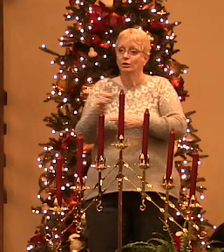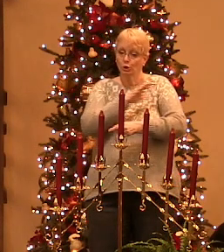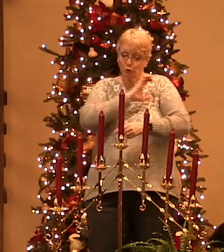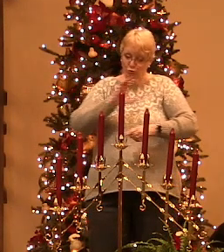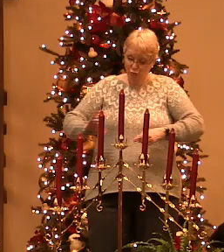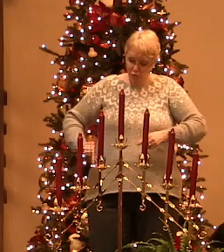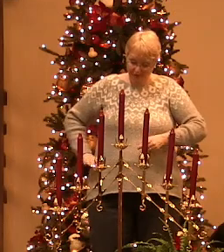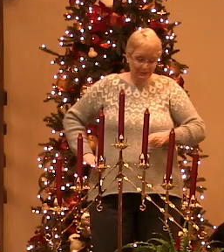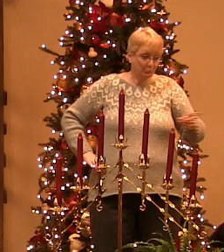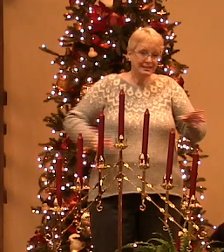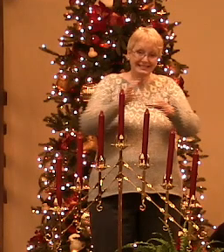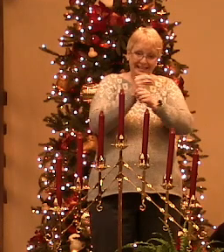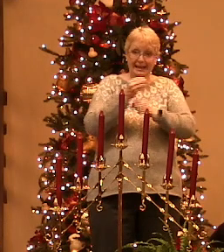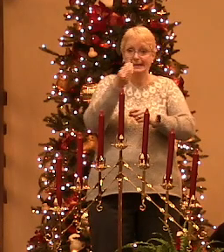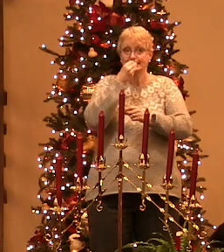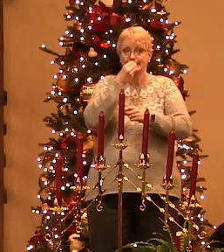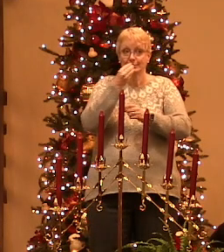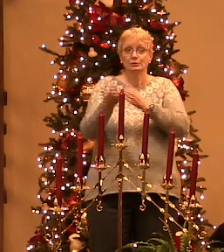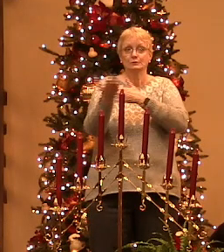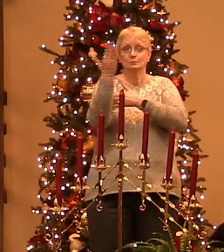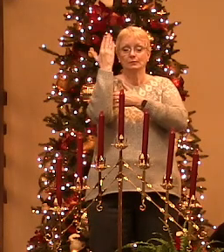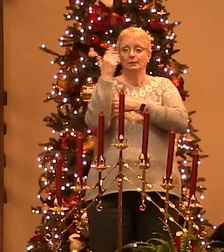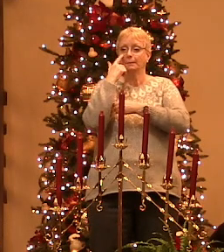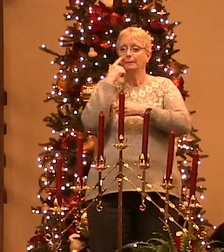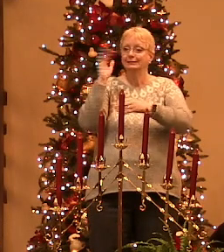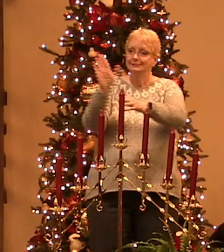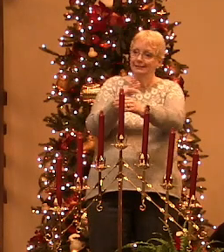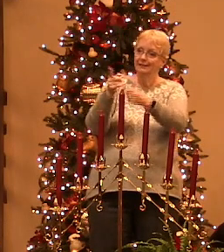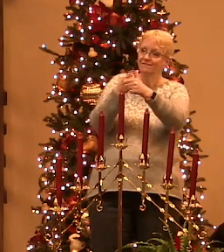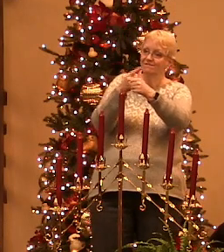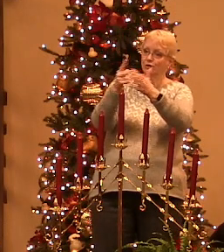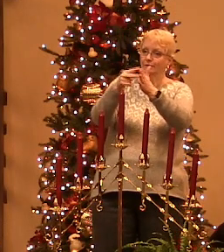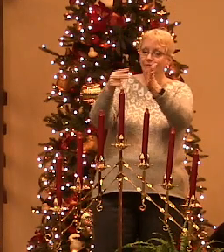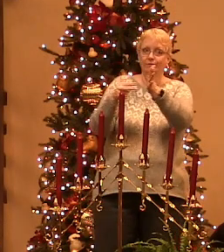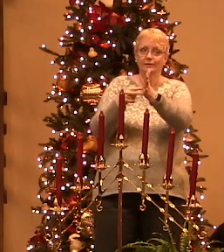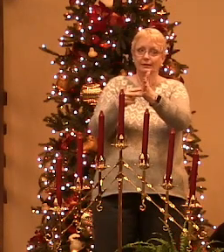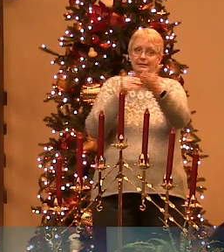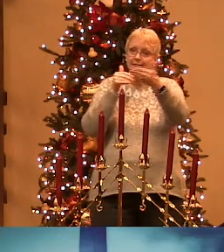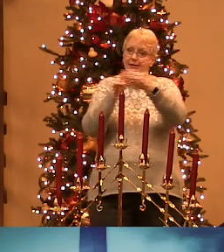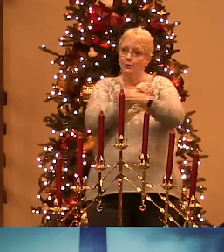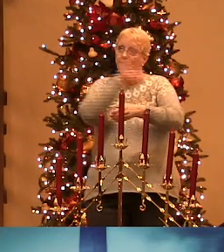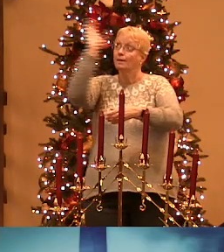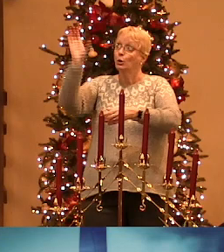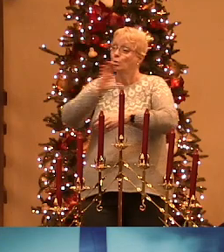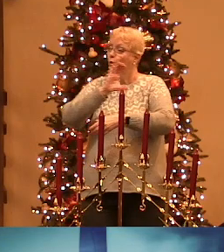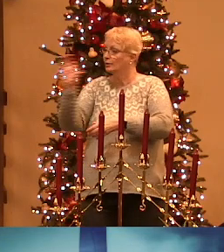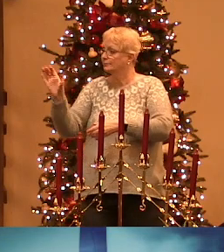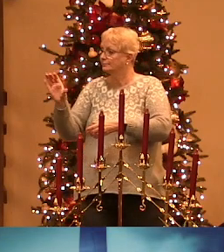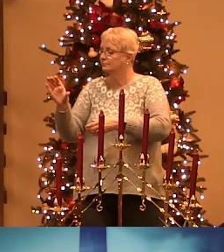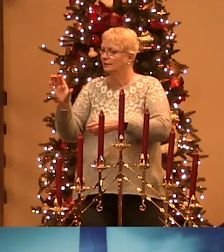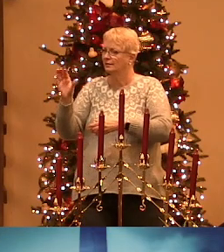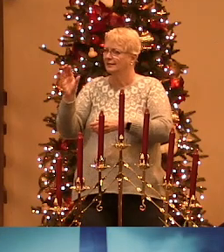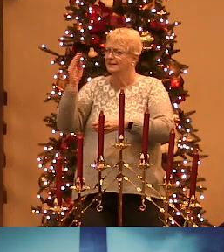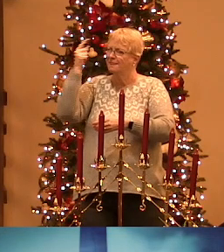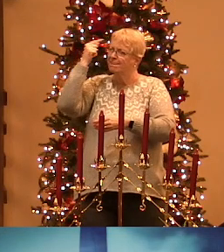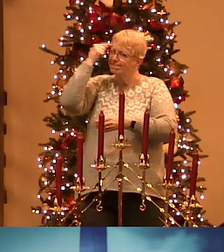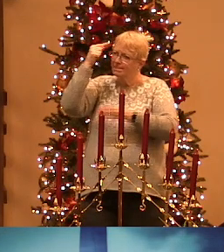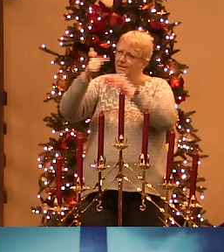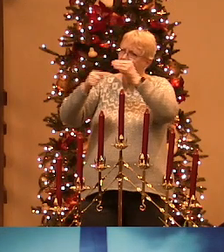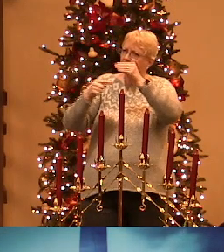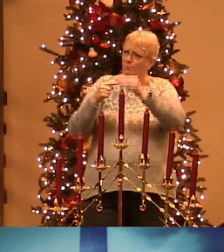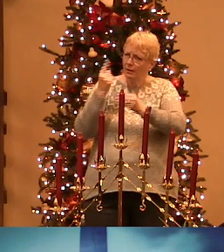as we take communion. You know, as we sing the first verse of this hymn here in a moment, reflect. And if there's anything you need